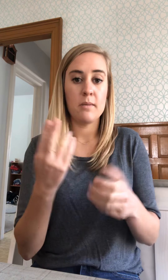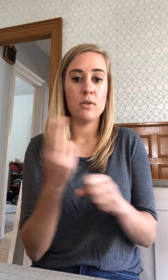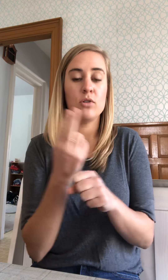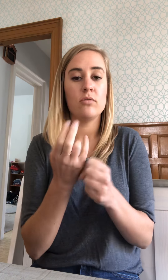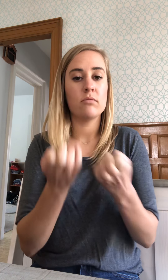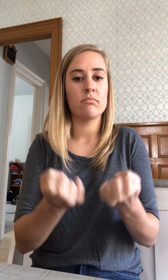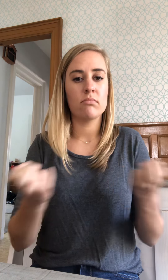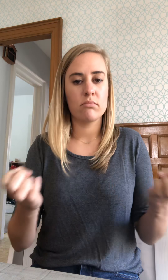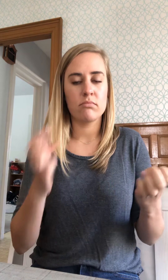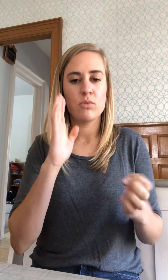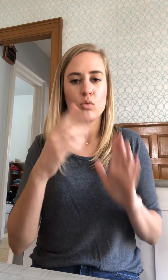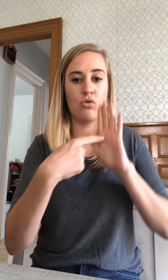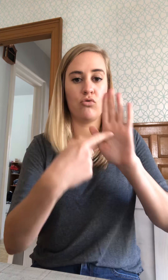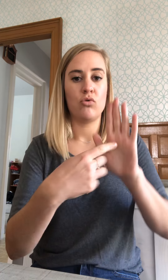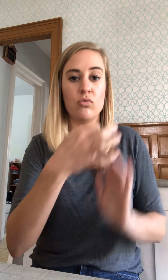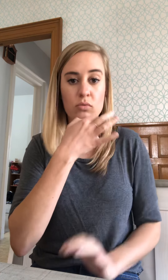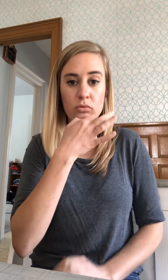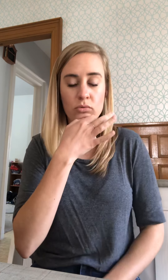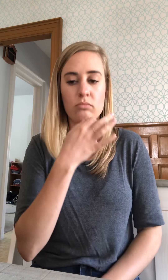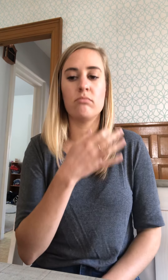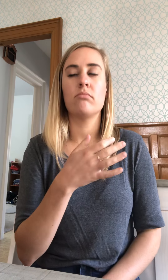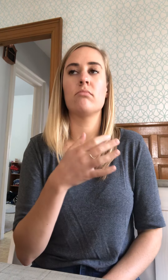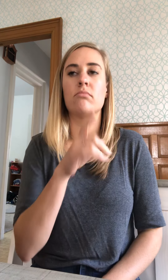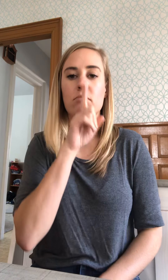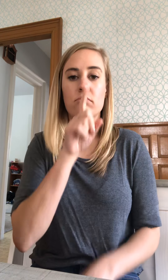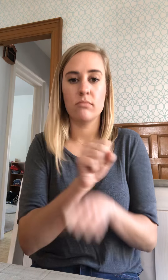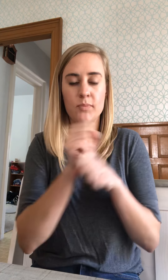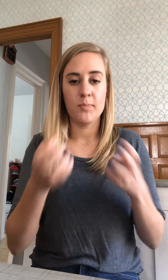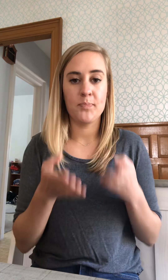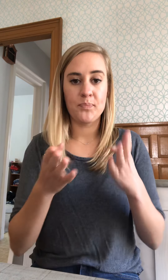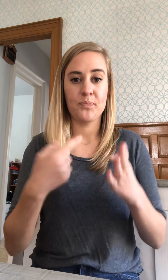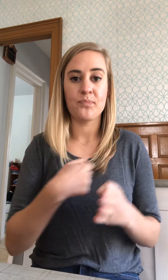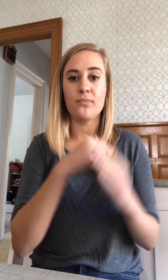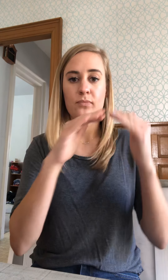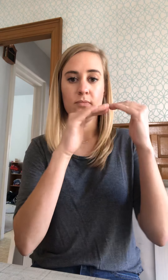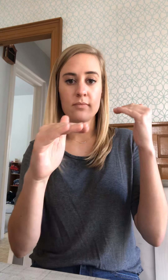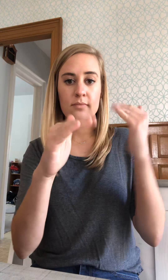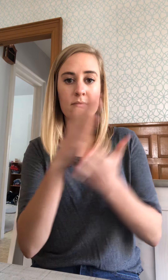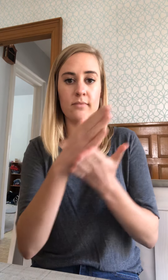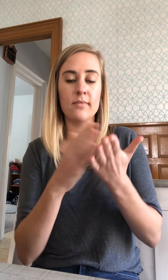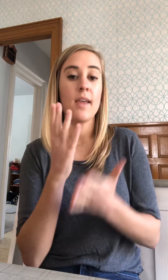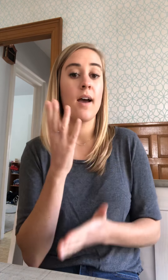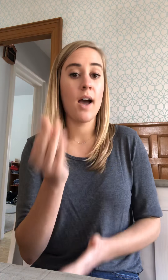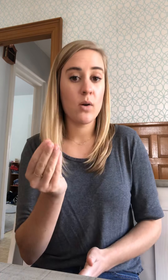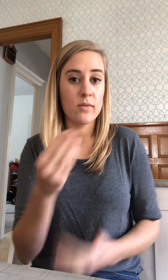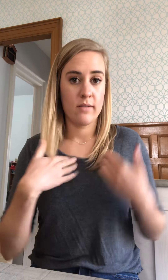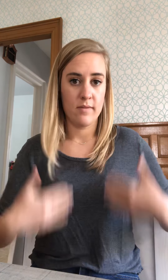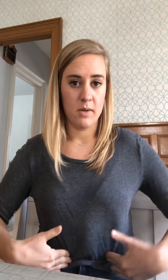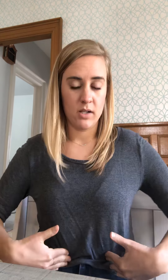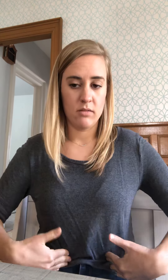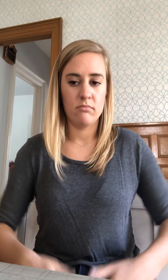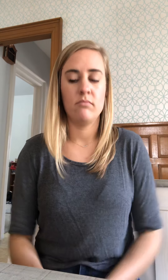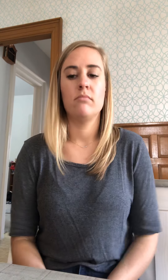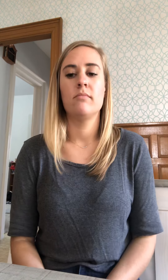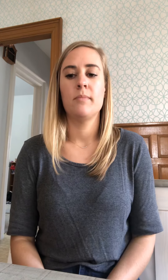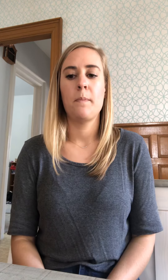we'll illustrate in a little bit that actually allow us to stabilize the fracture outside the body. You see this more commonly